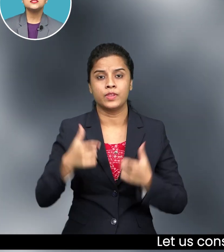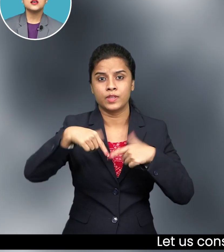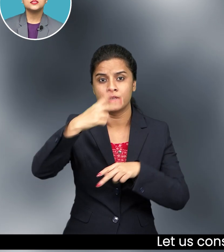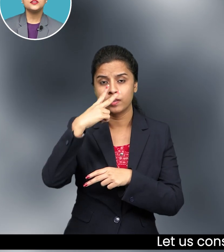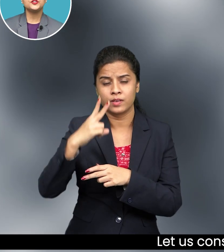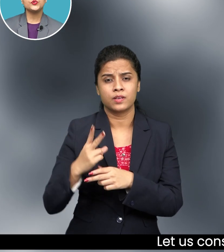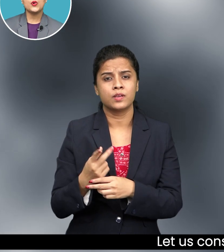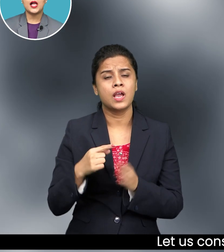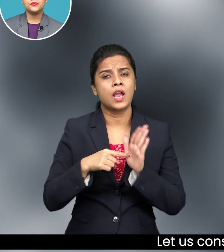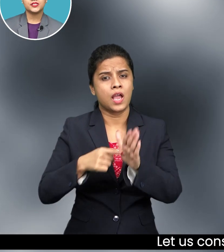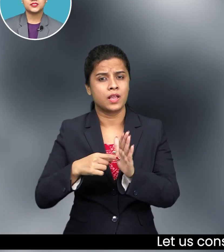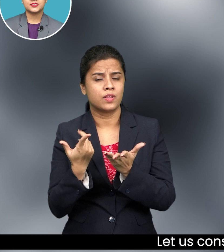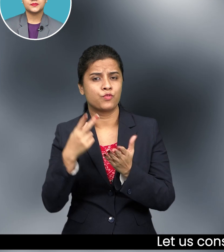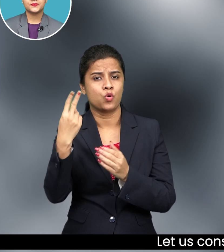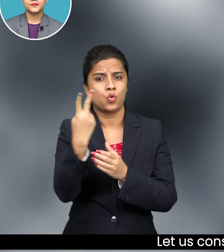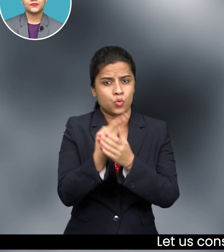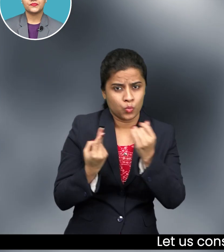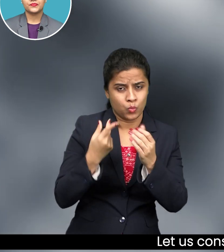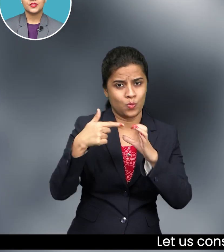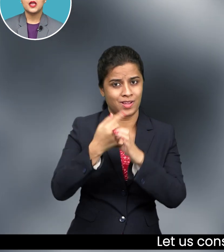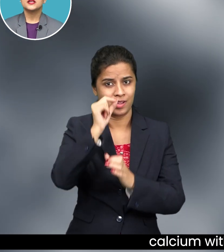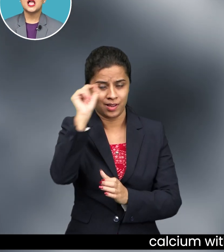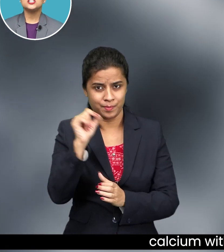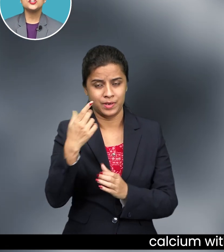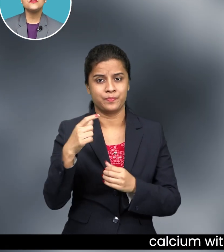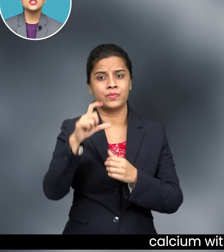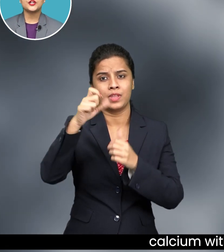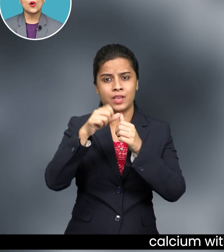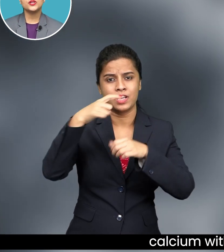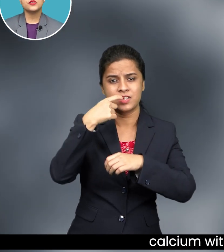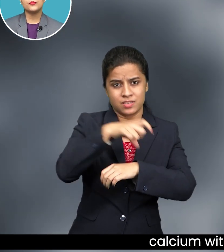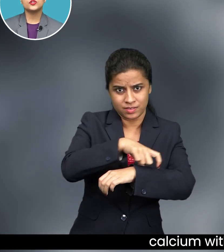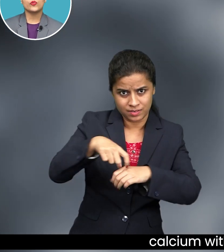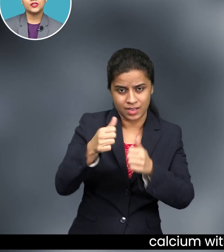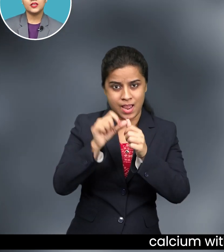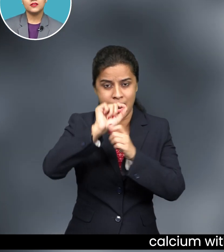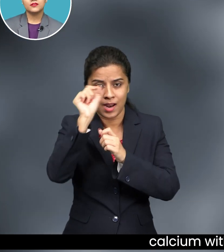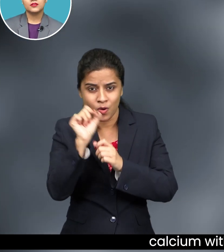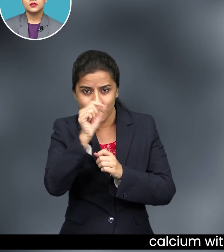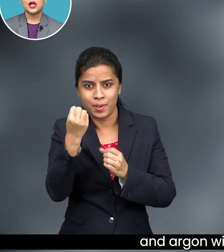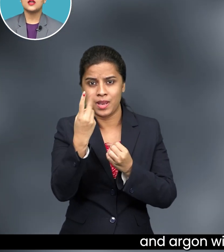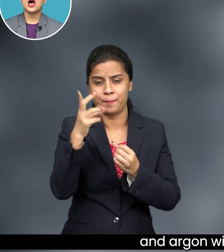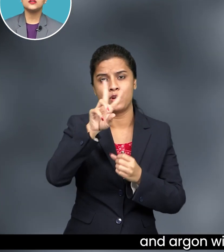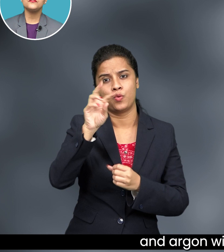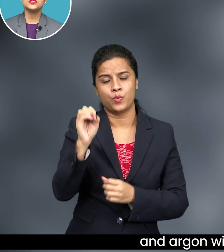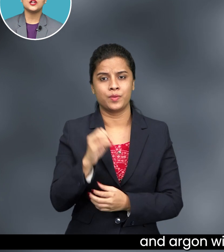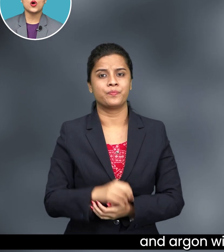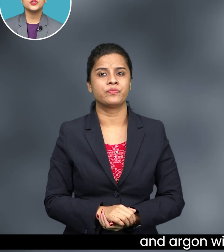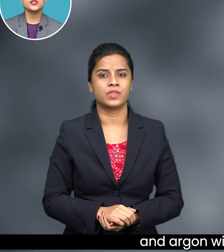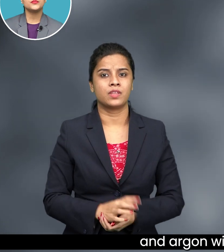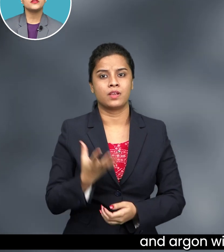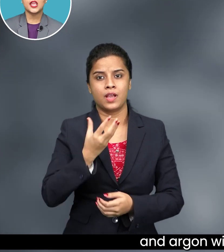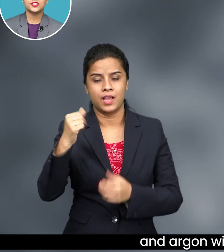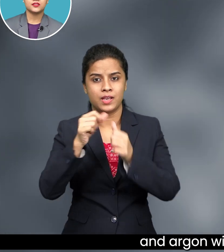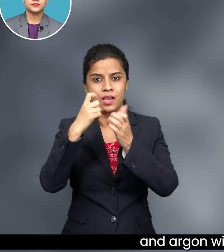Let us consider 2 elements: calcium with atomic number 20 and argon with